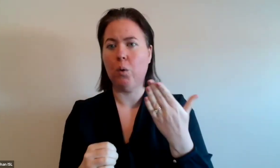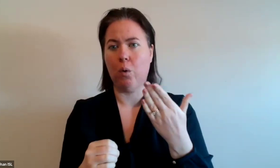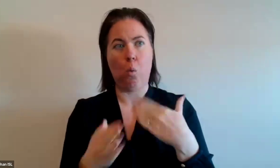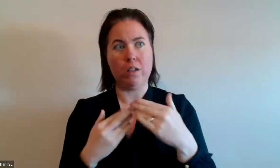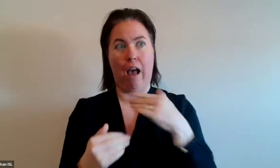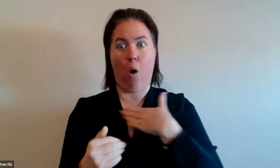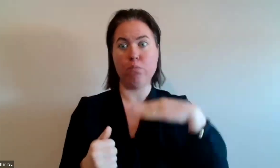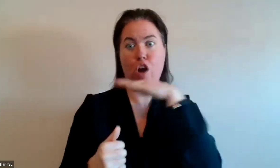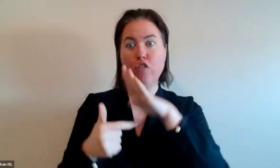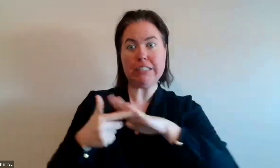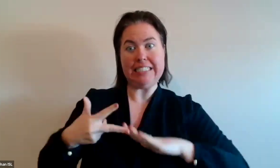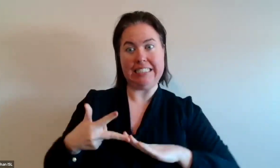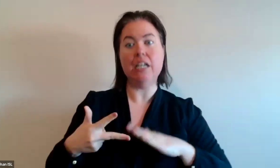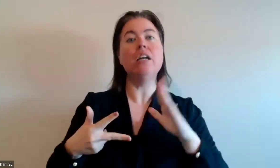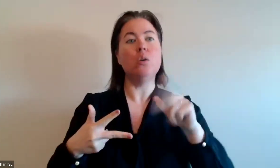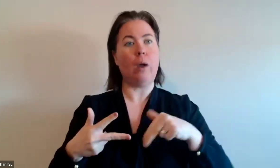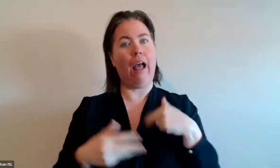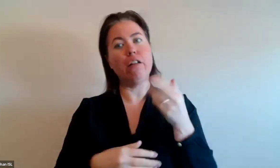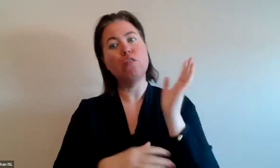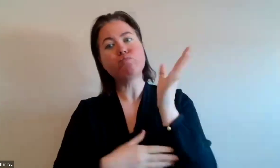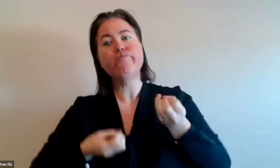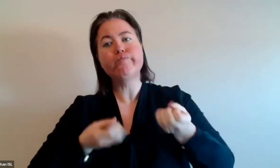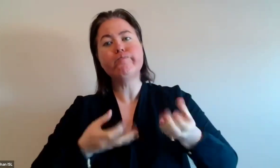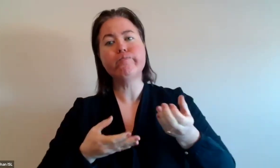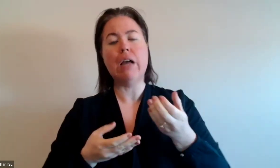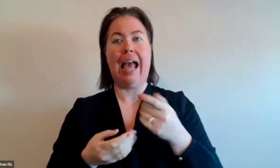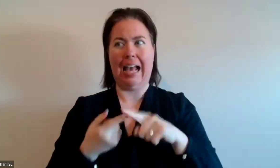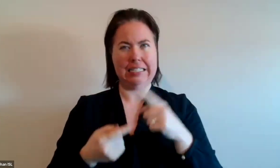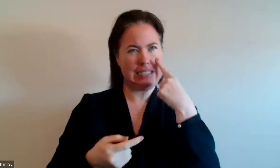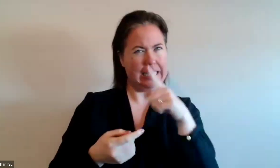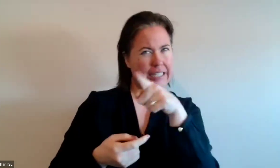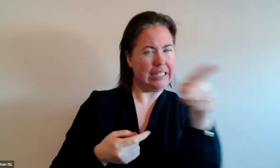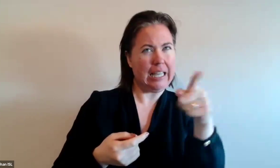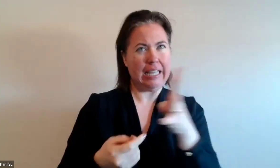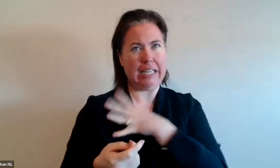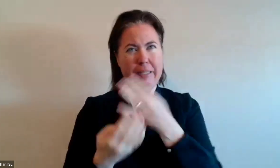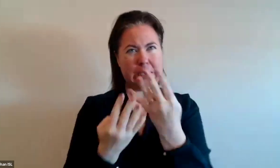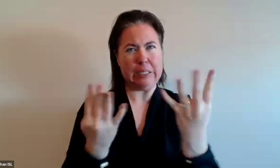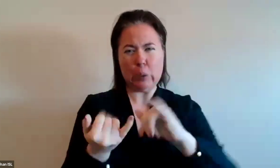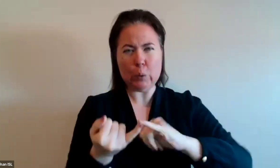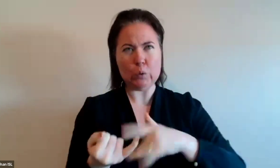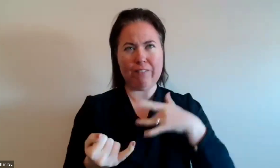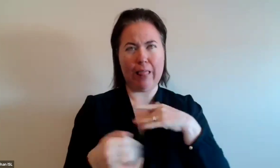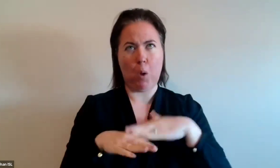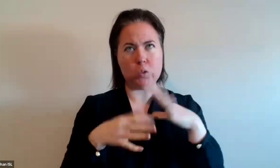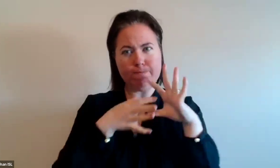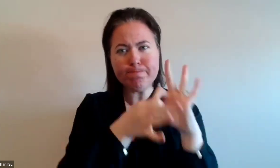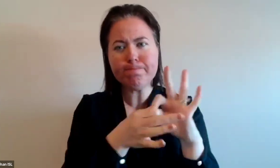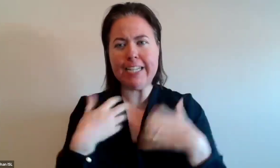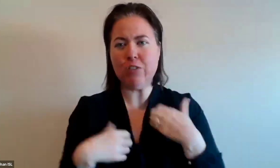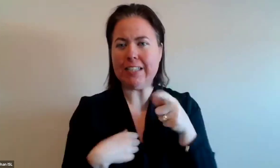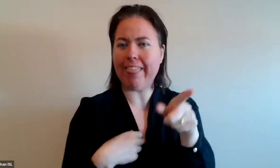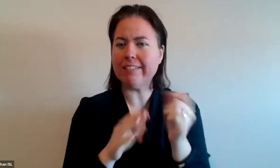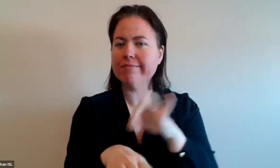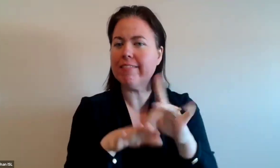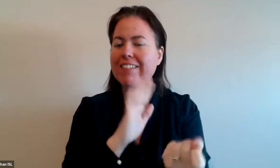for you and identify what committee member might be most interested in those issues. And a lot of them have